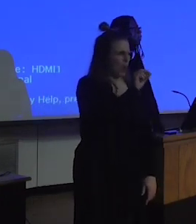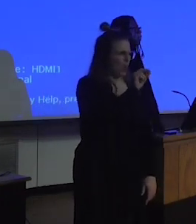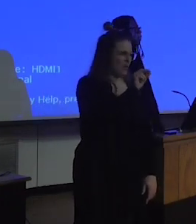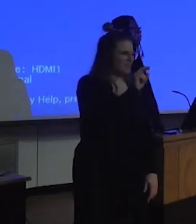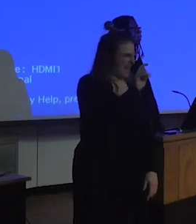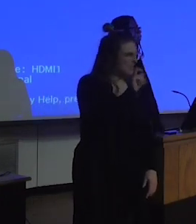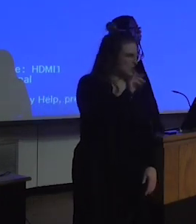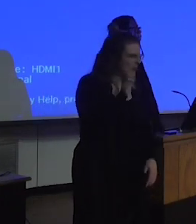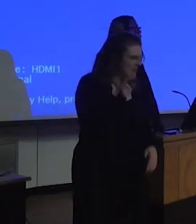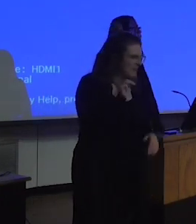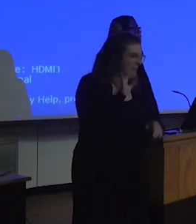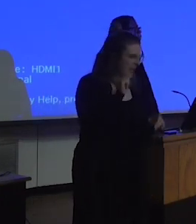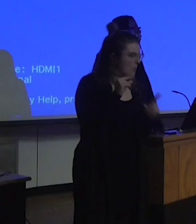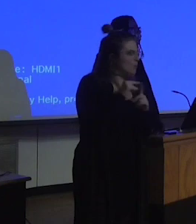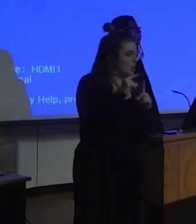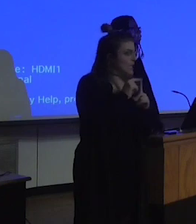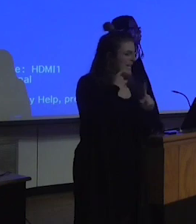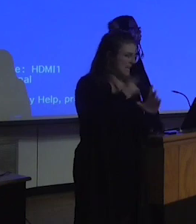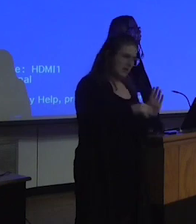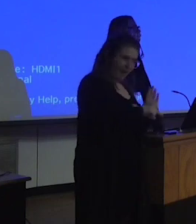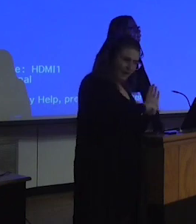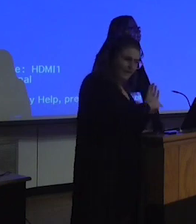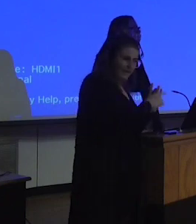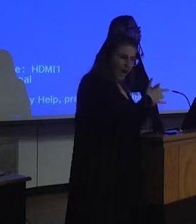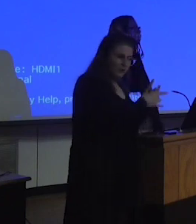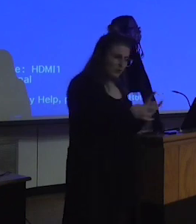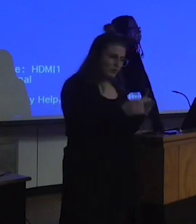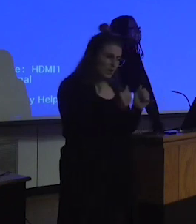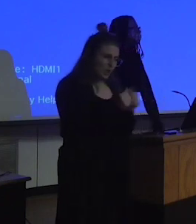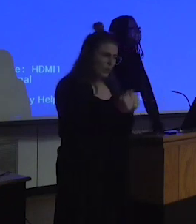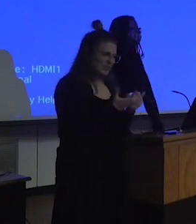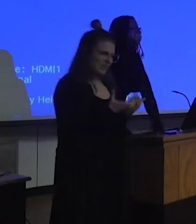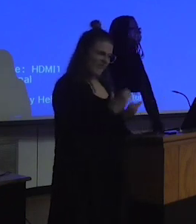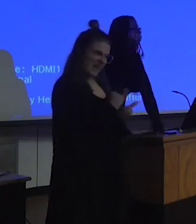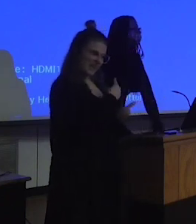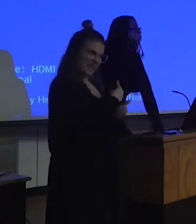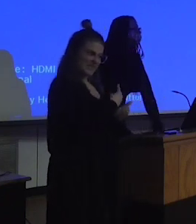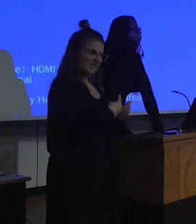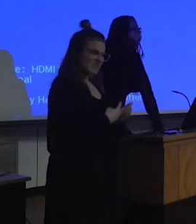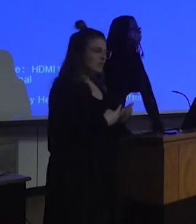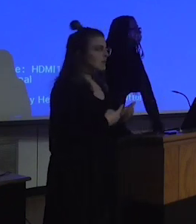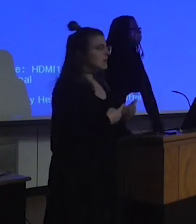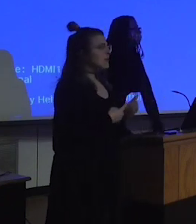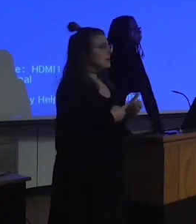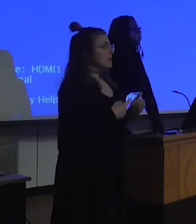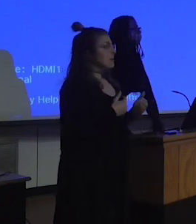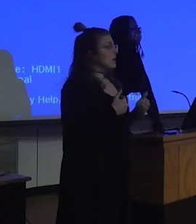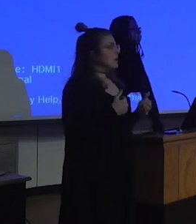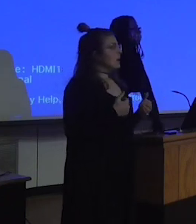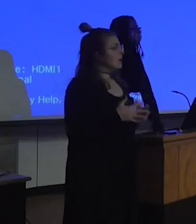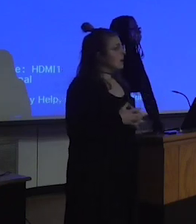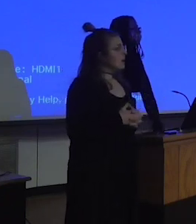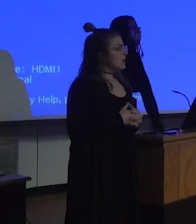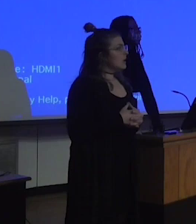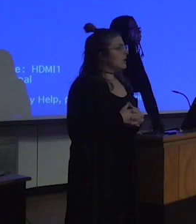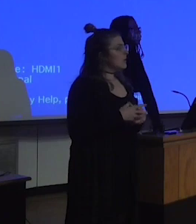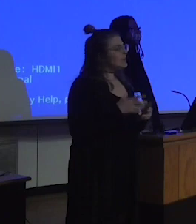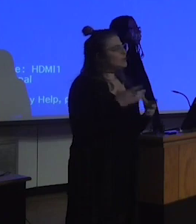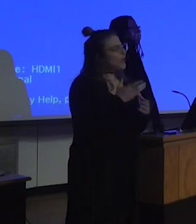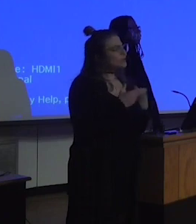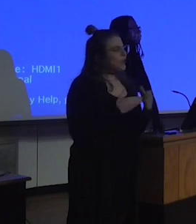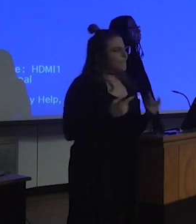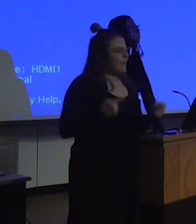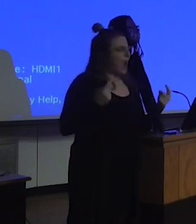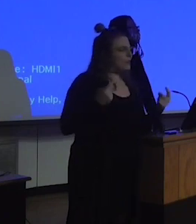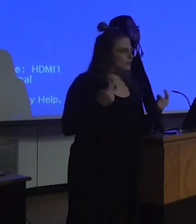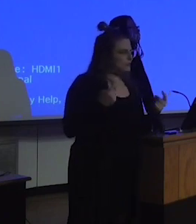like, negatively associated with stuff like this? Because I can think of instances of, like, food sovereignty battles where this